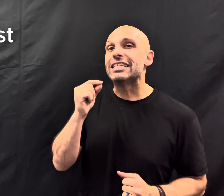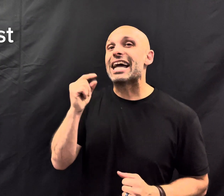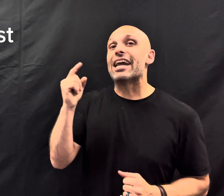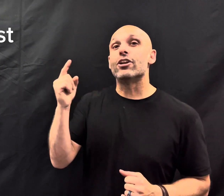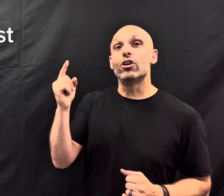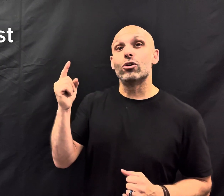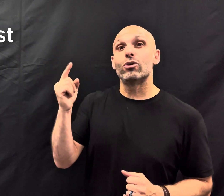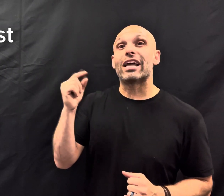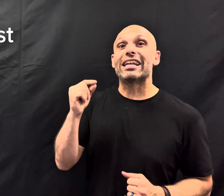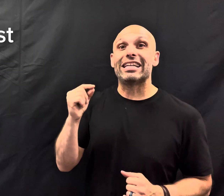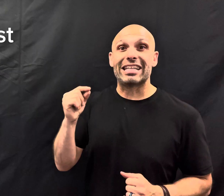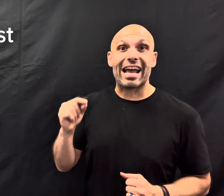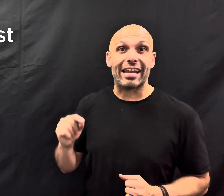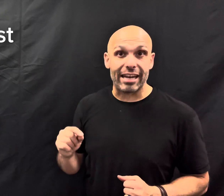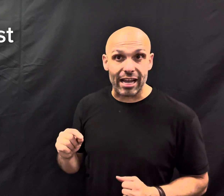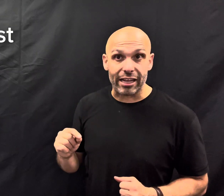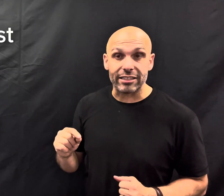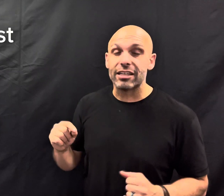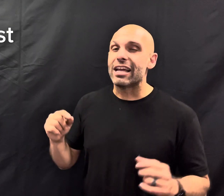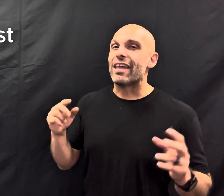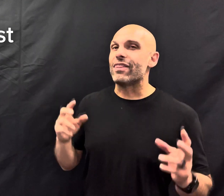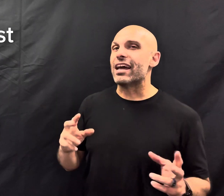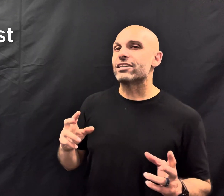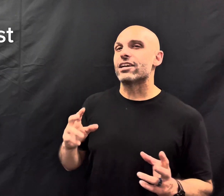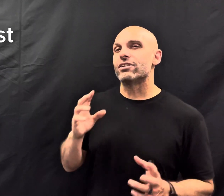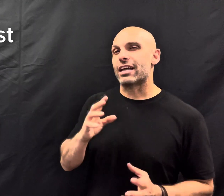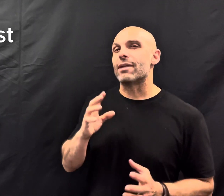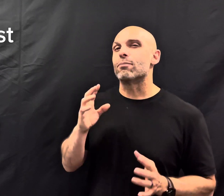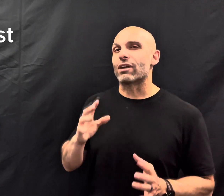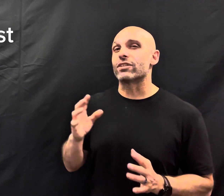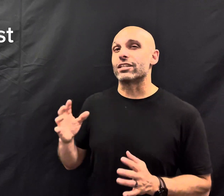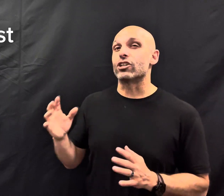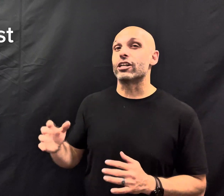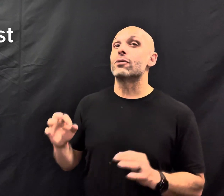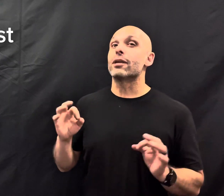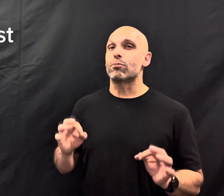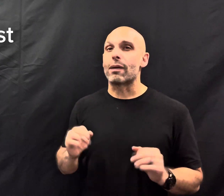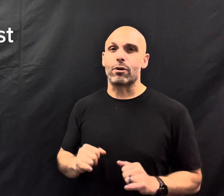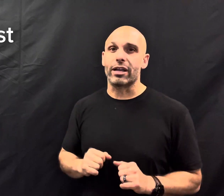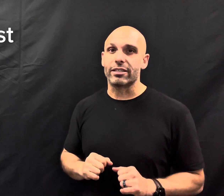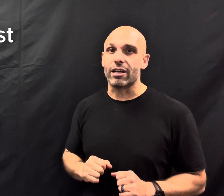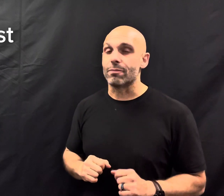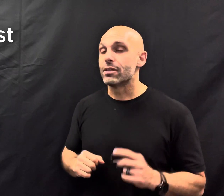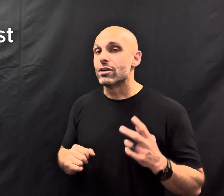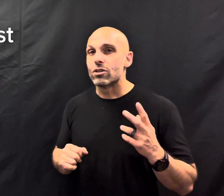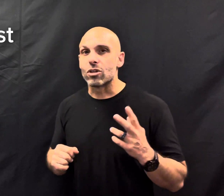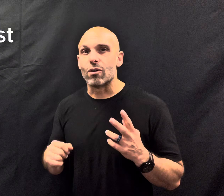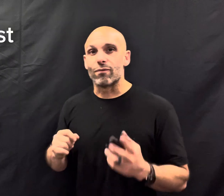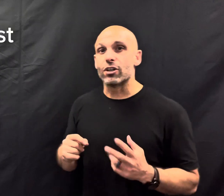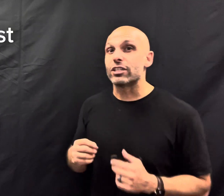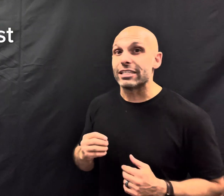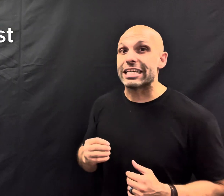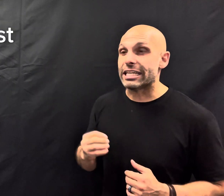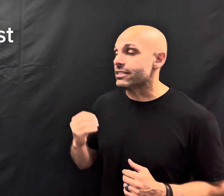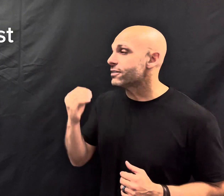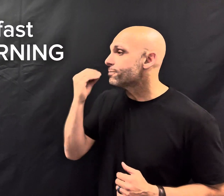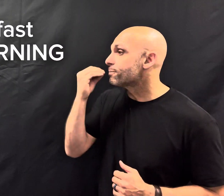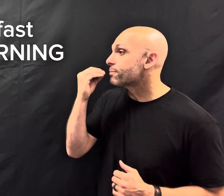at noon, and eat at night. And that is how you sign breakfast, lunch, and dinner in proper ASL. So first is eat